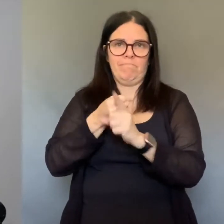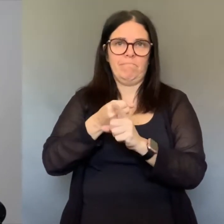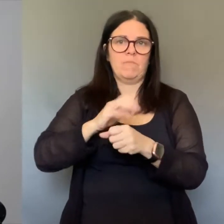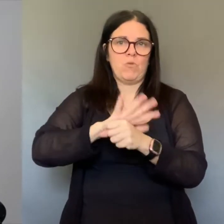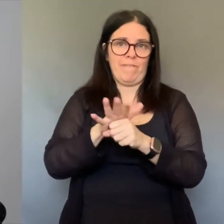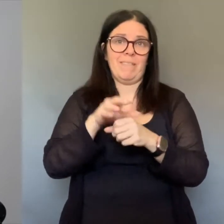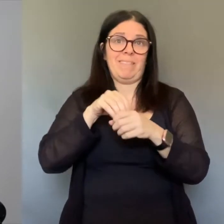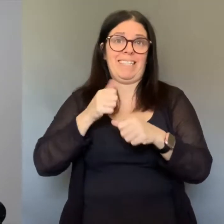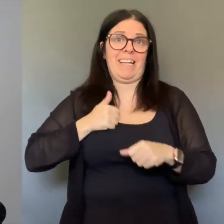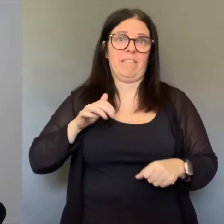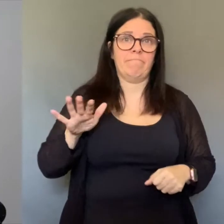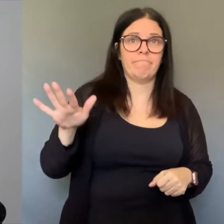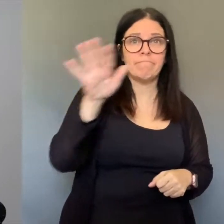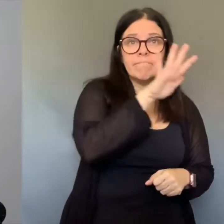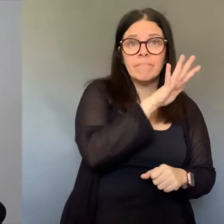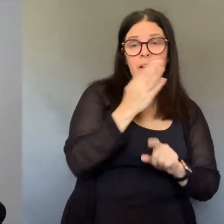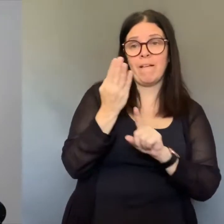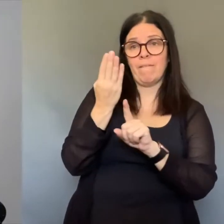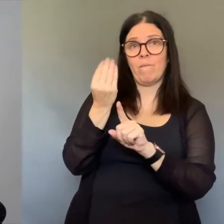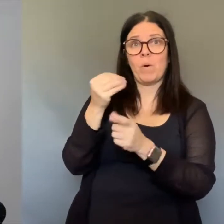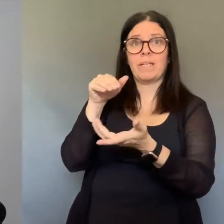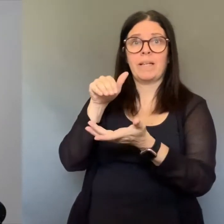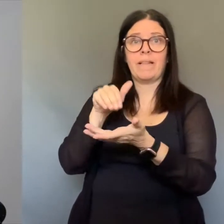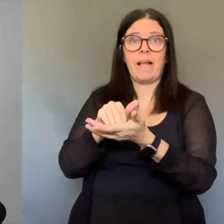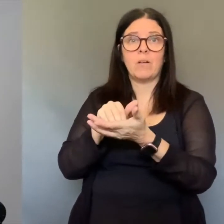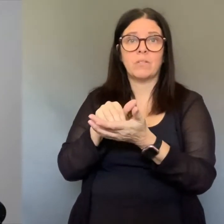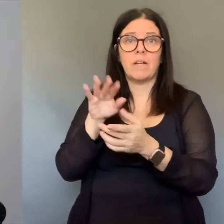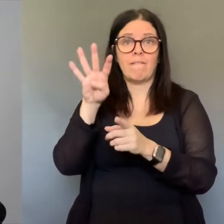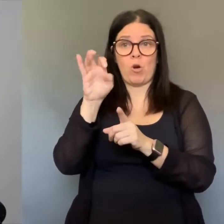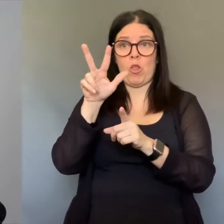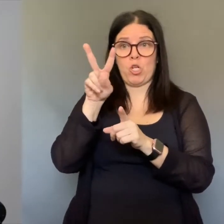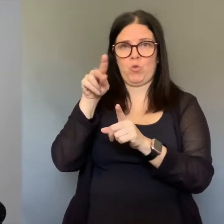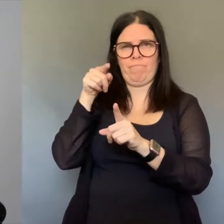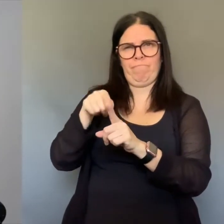46,895 confirmed cases of COVID-19 in Canada, and